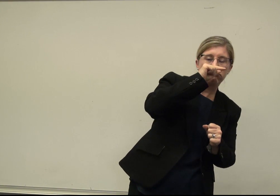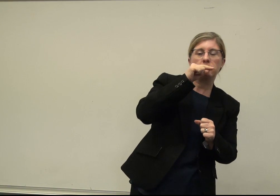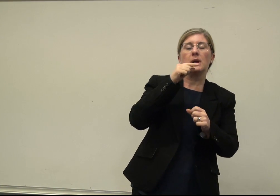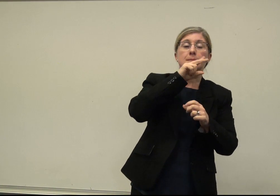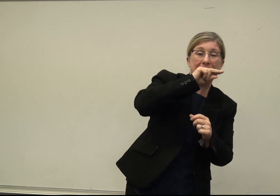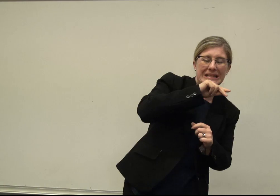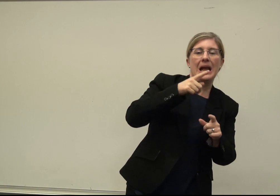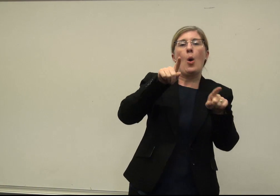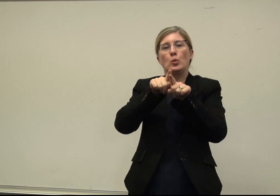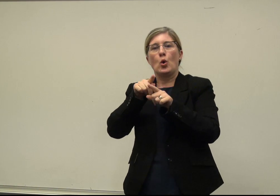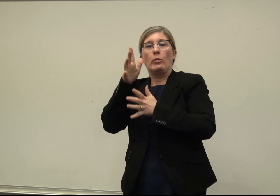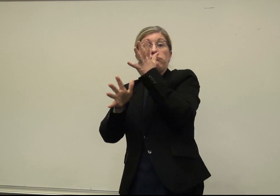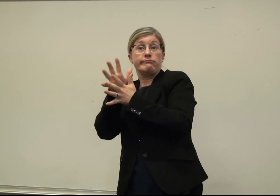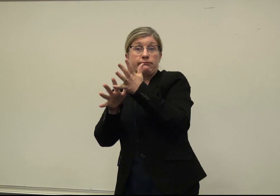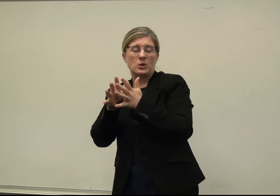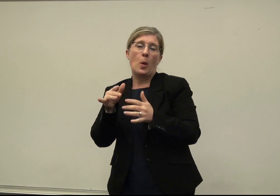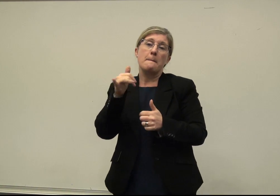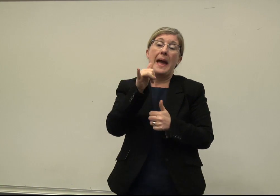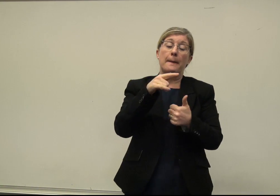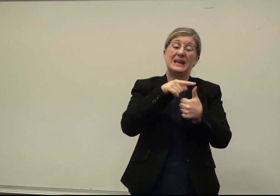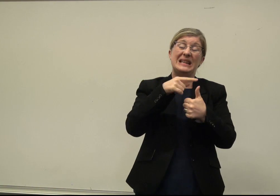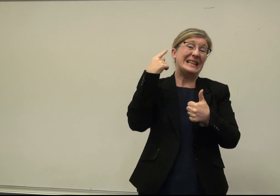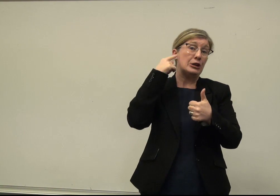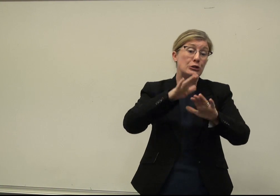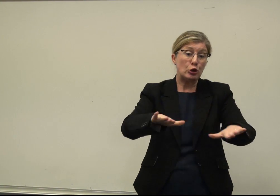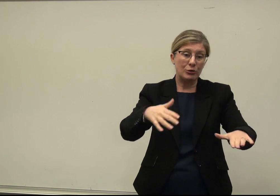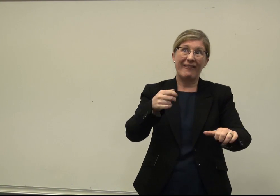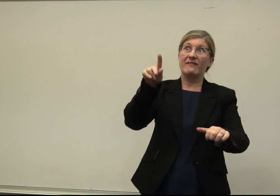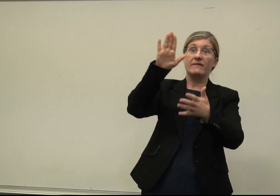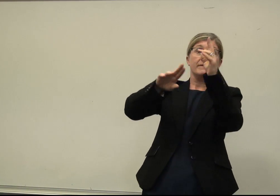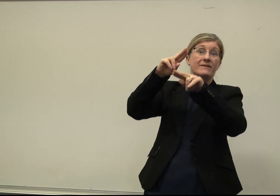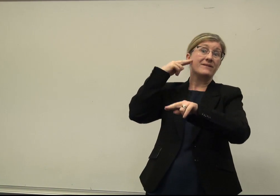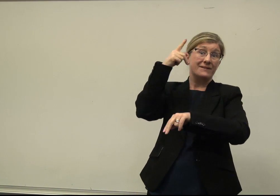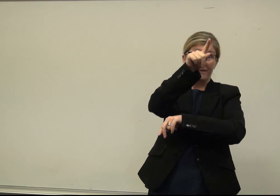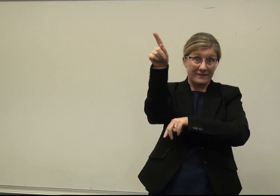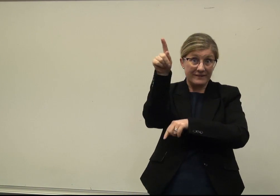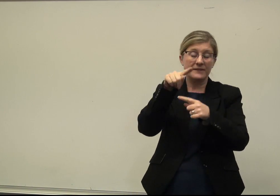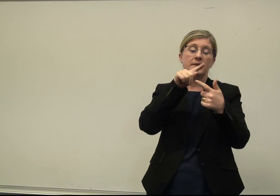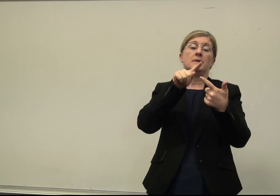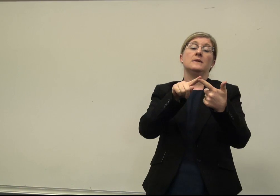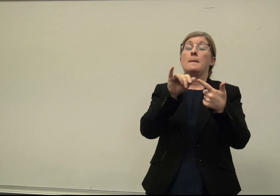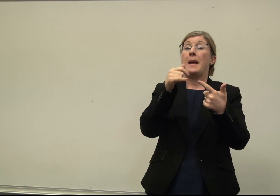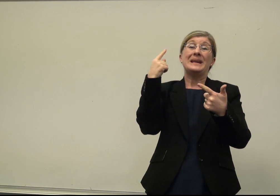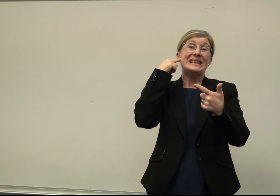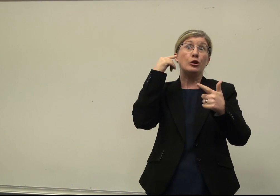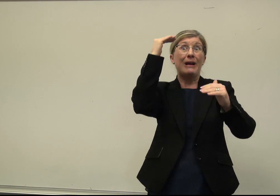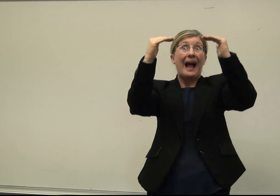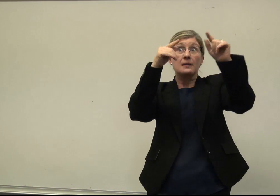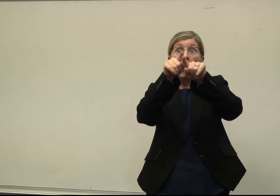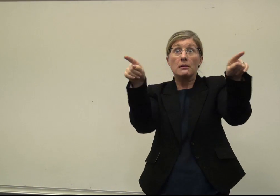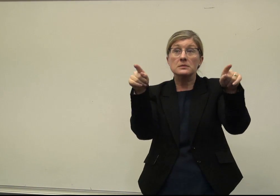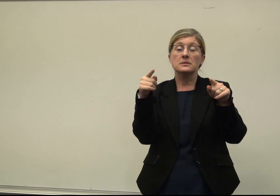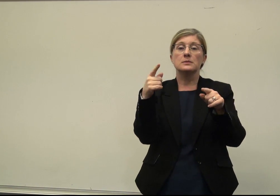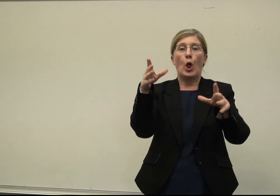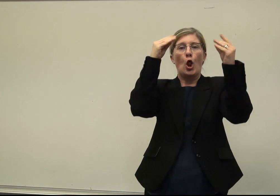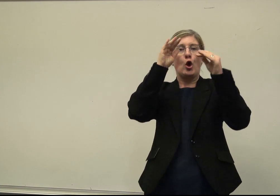children. They can be hearing adults who learn sign language as a second language, and there's many